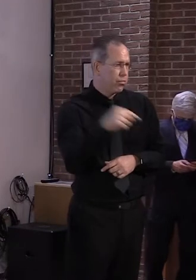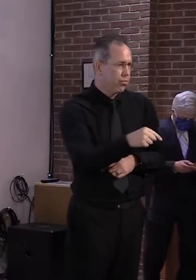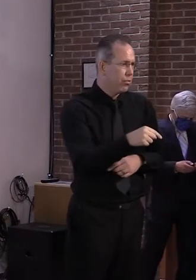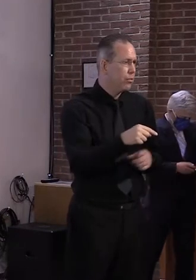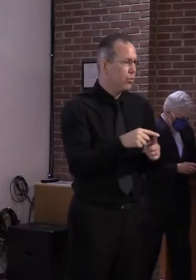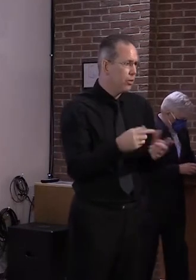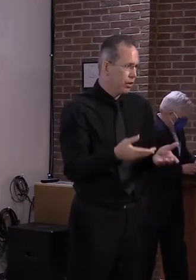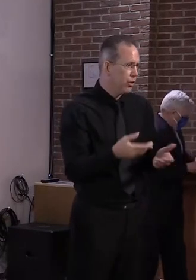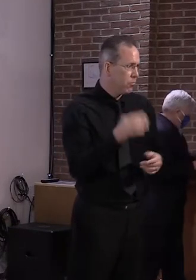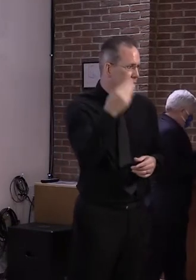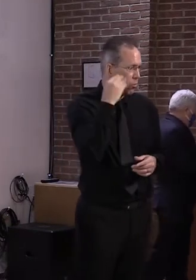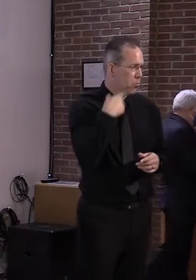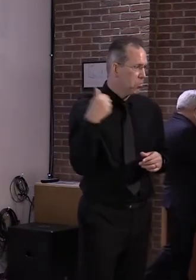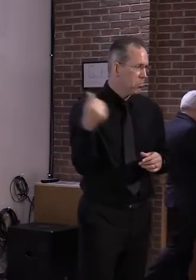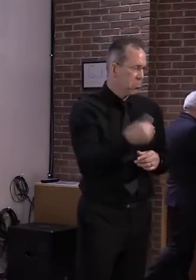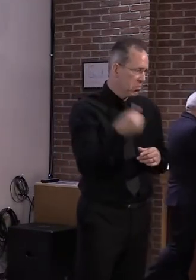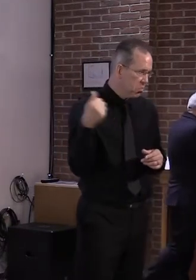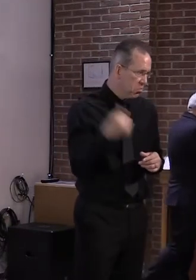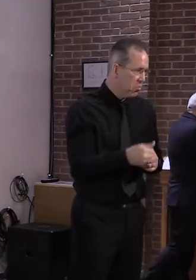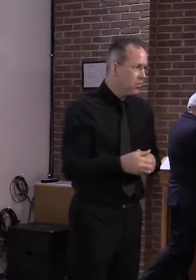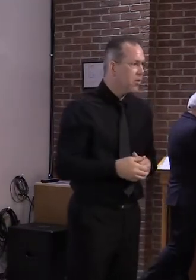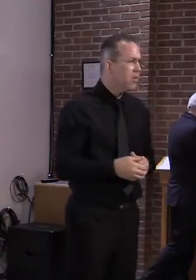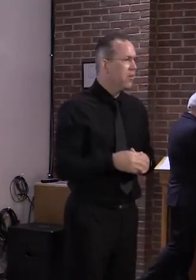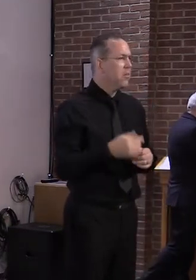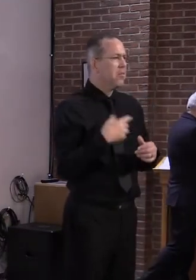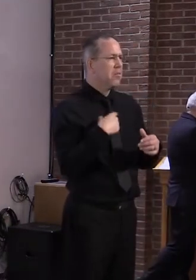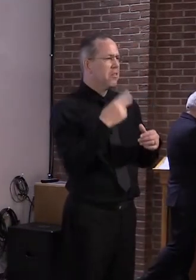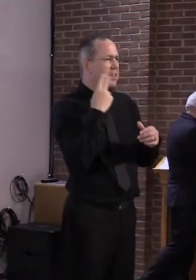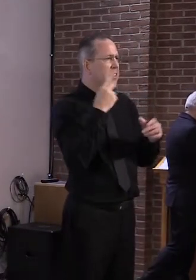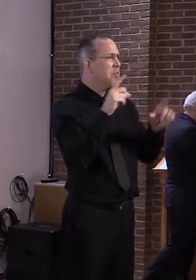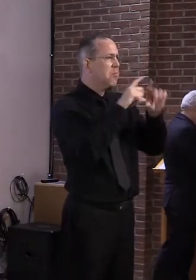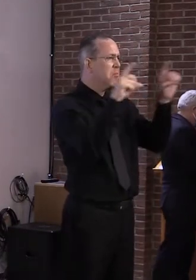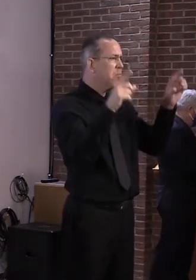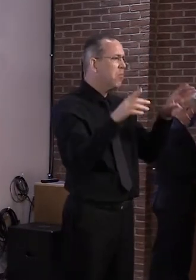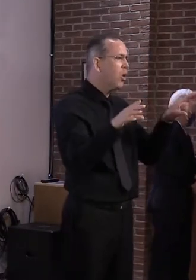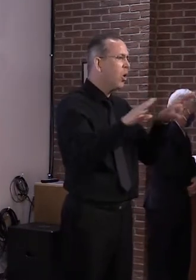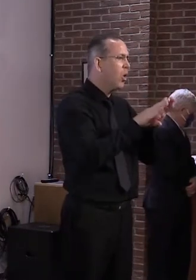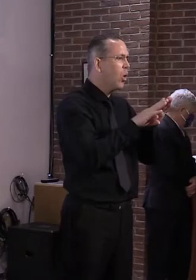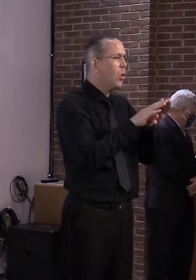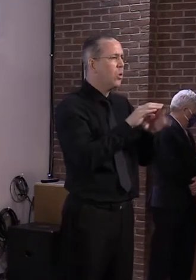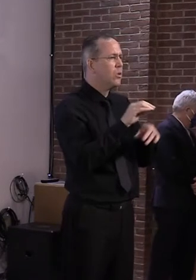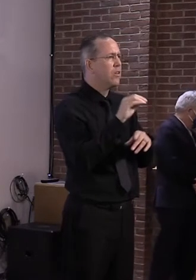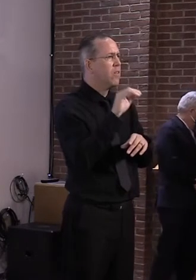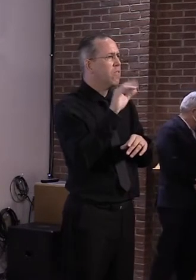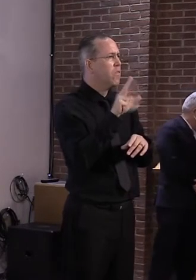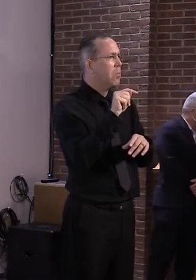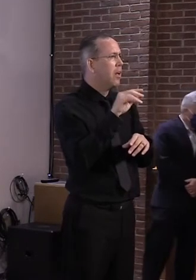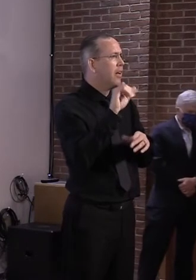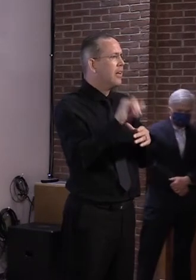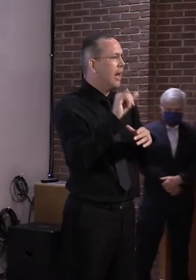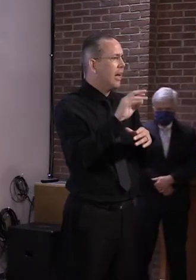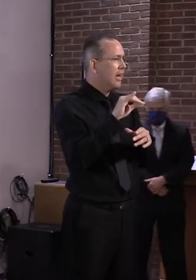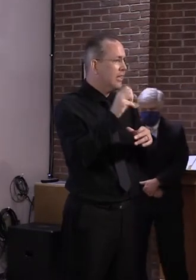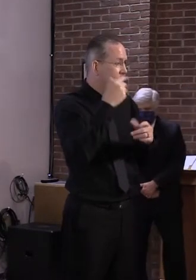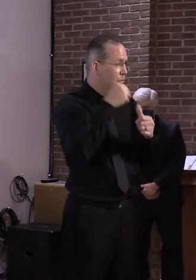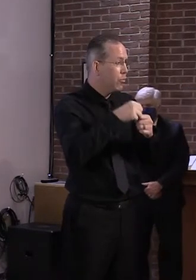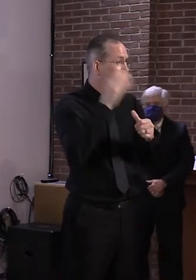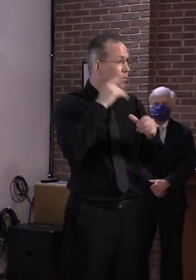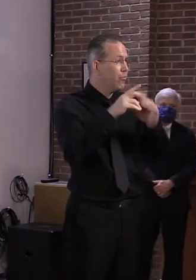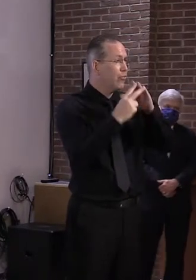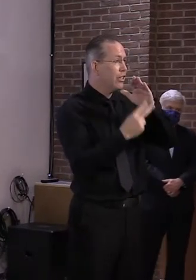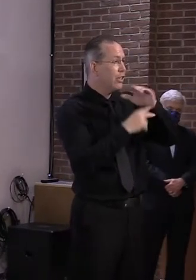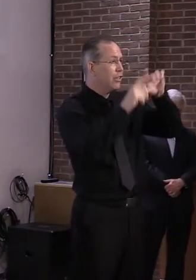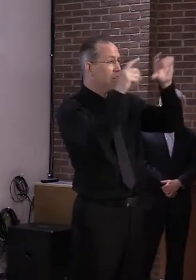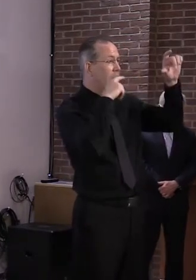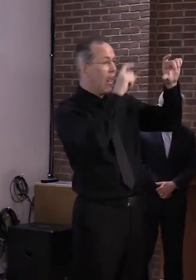been closed Vermont Yankee on the trestle there for at least 20 years. So it's not as